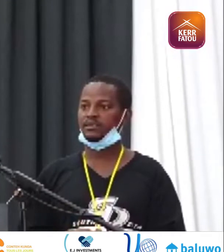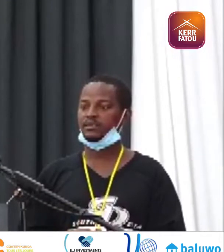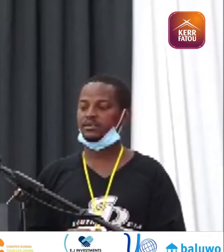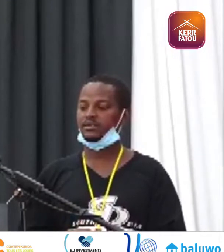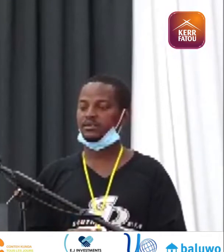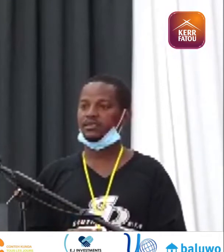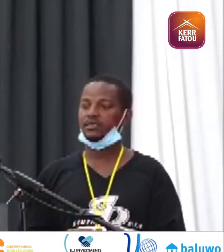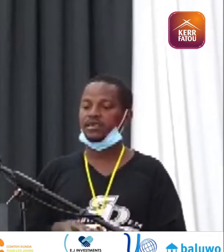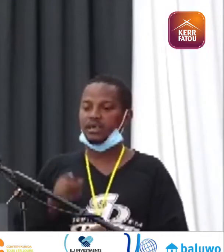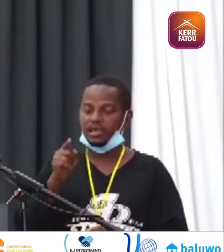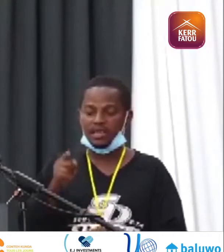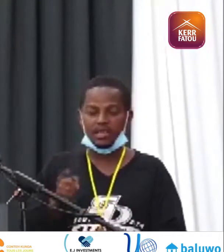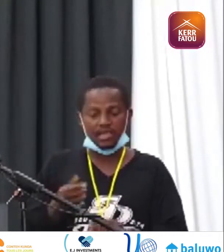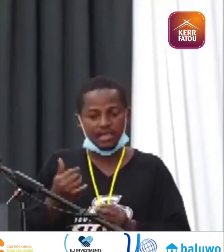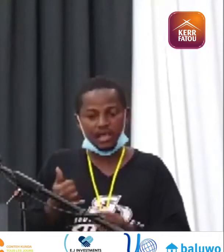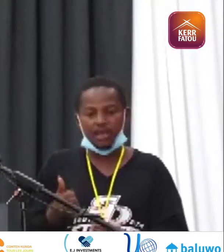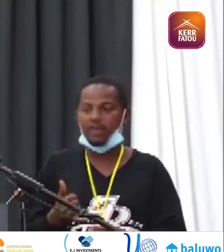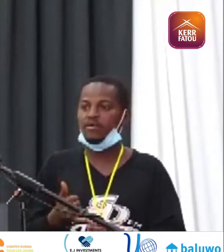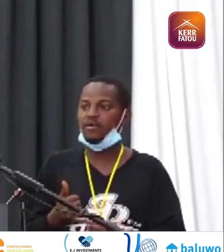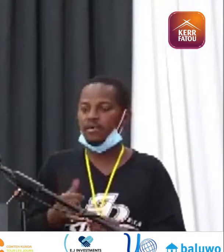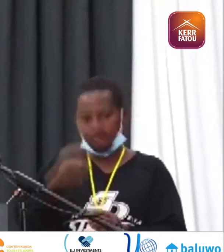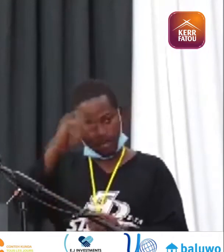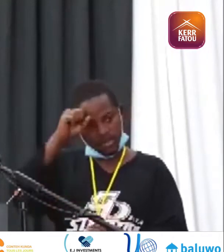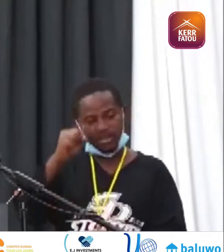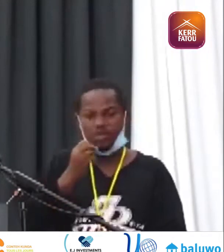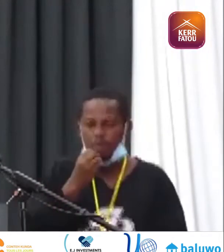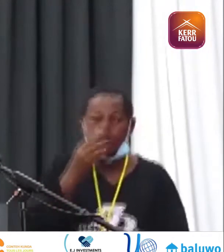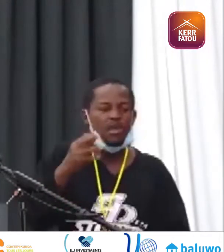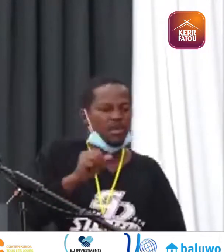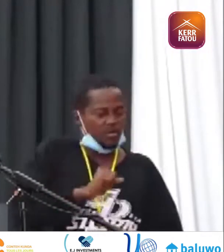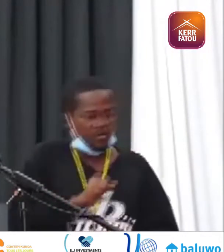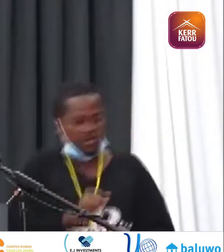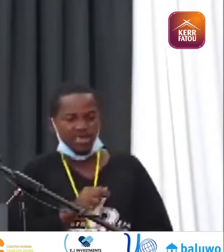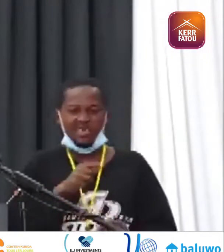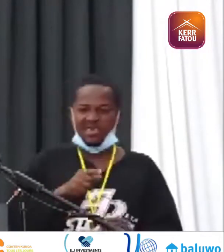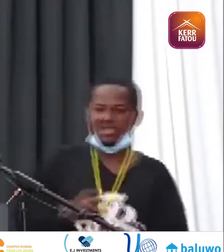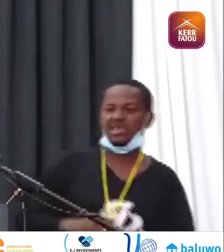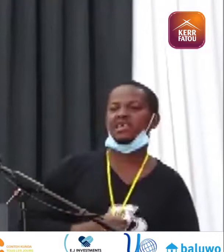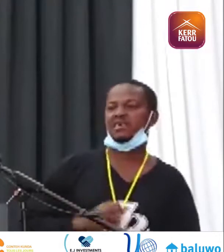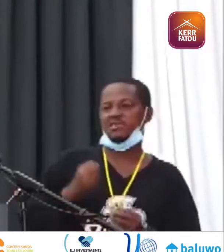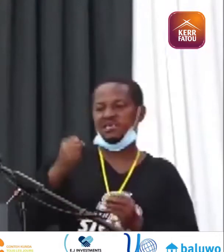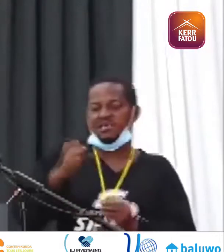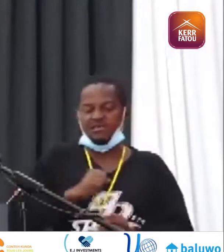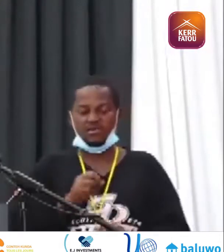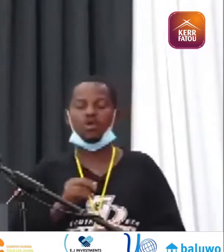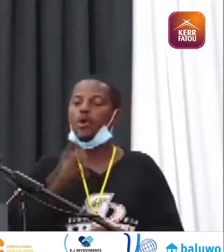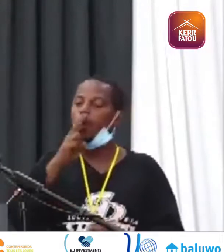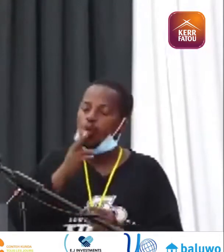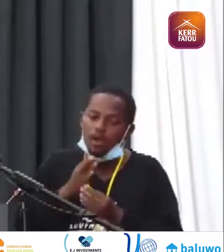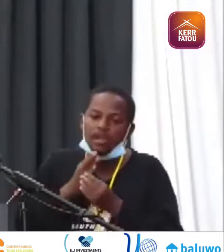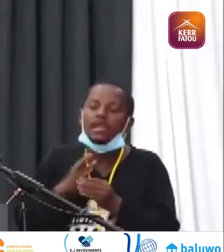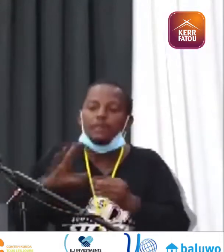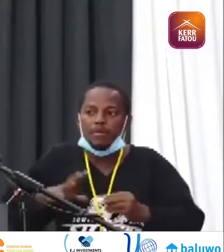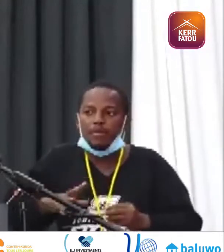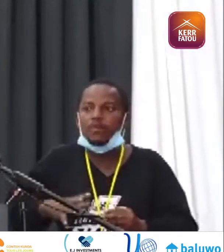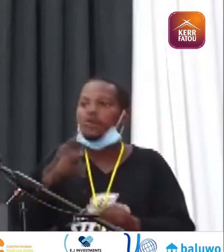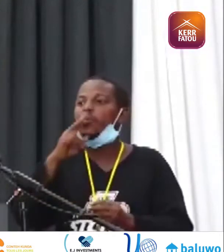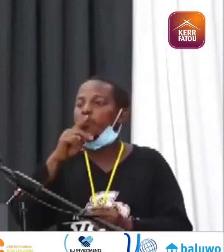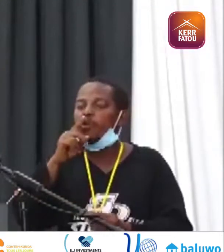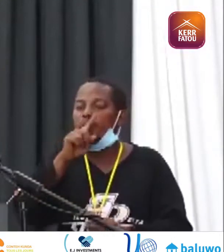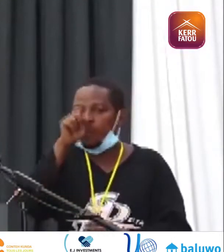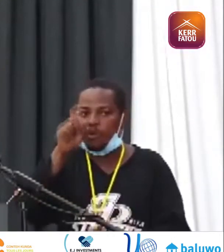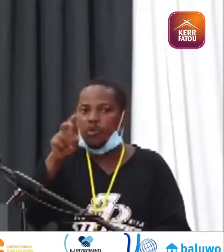and this current president is singing everywhere he goes in his campaign? Who led the preparation of